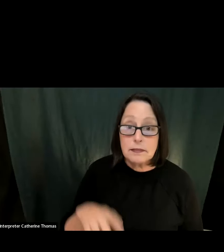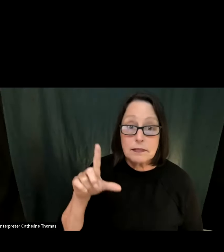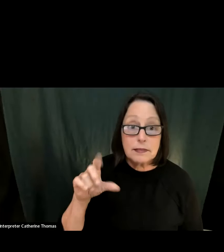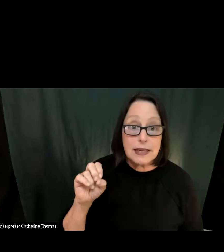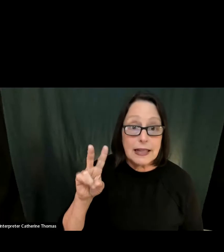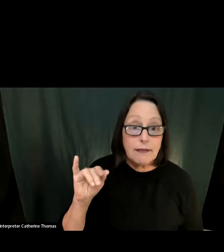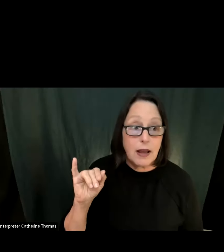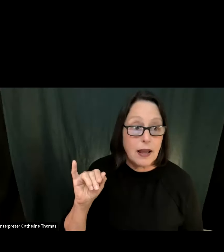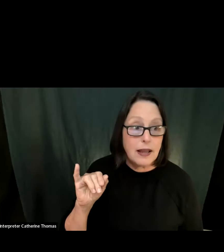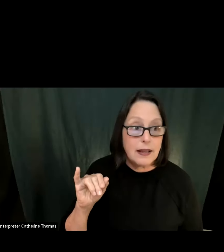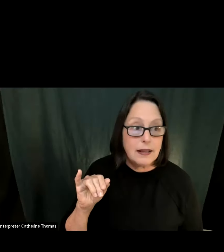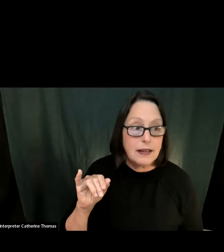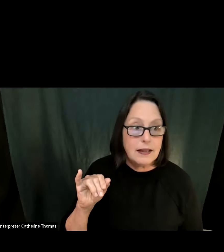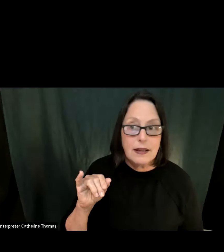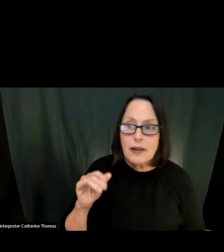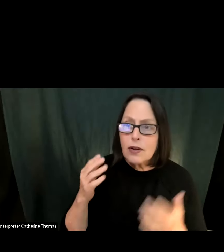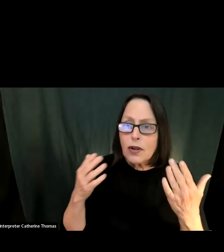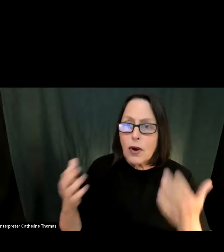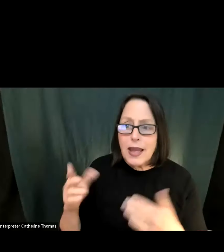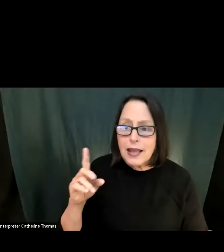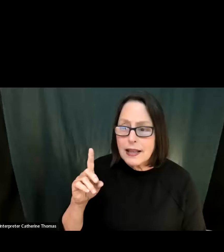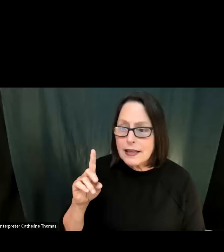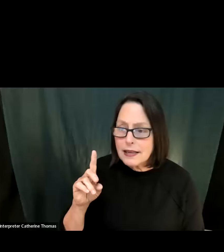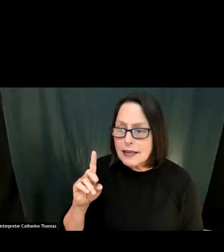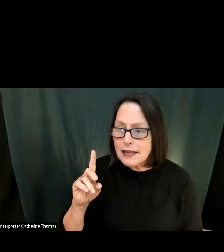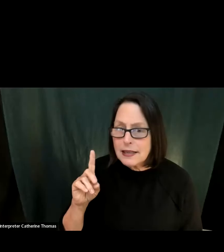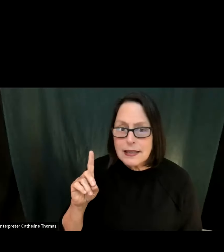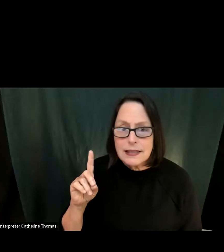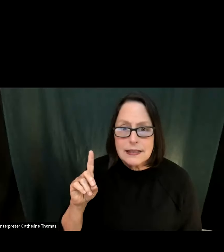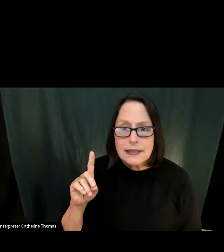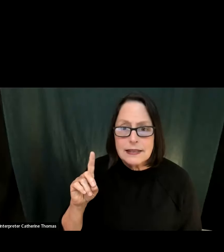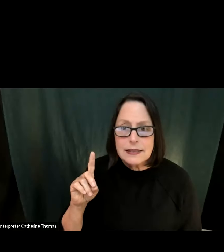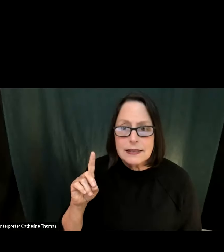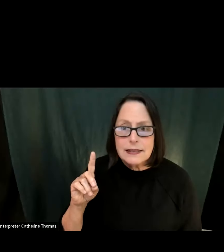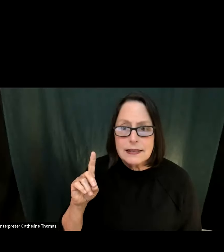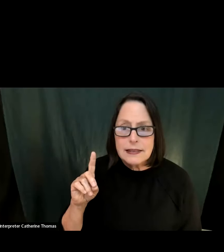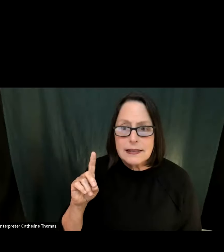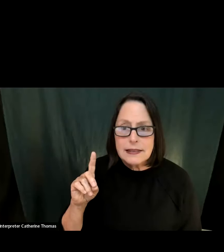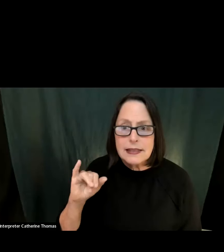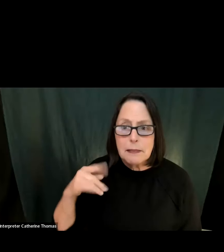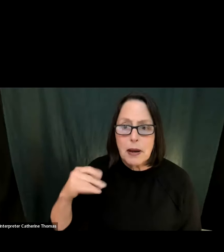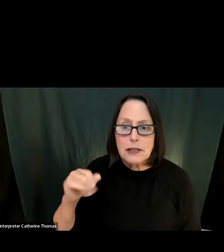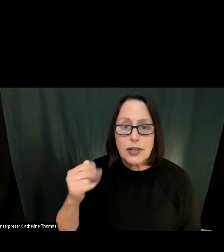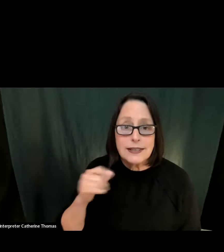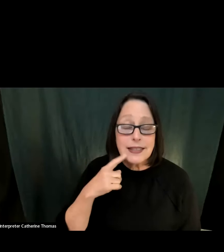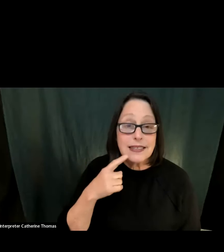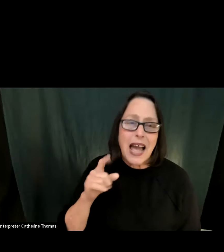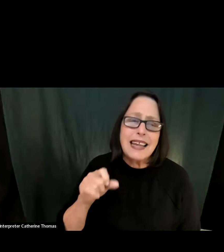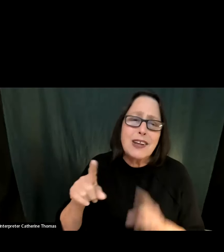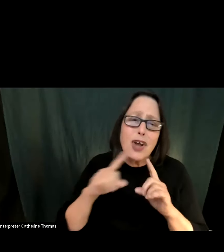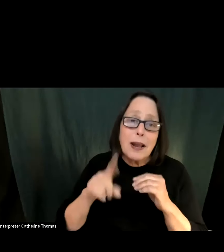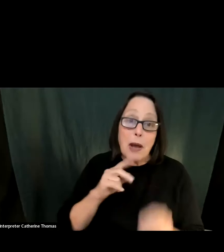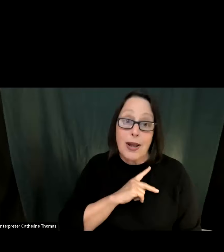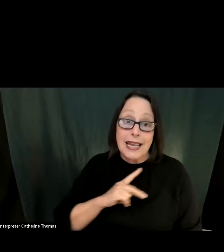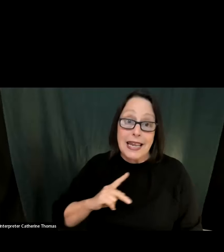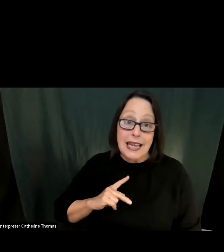Go ahead, Vipasha, if you want to go. I can only speak to a little bit of King County, which is, for example, I